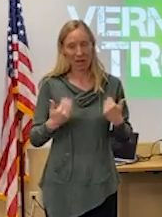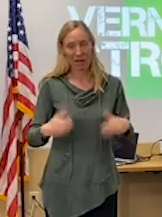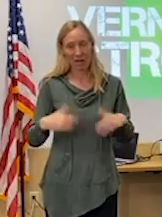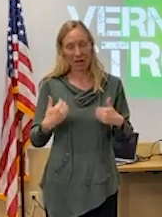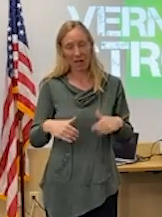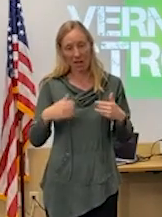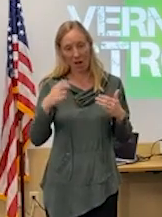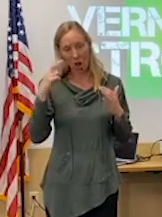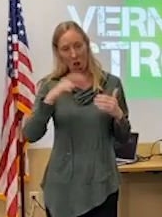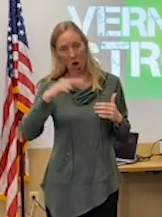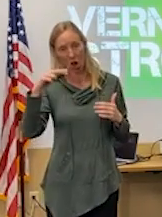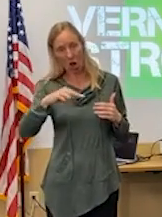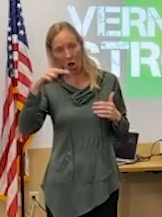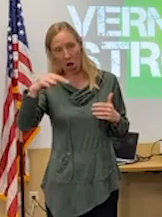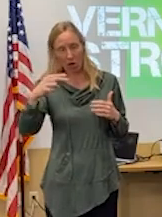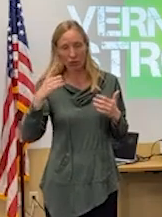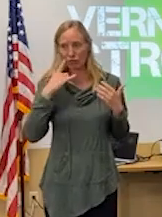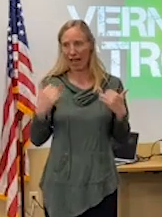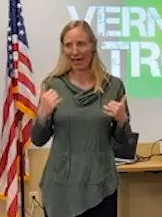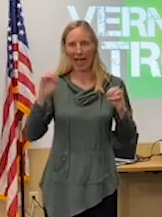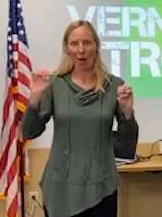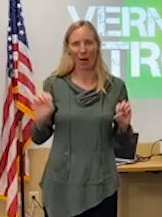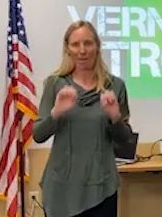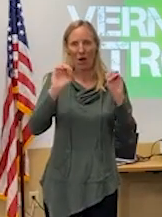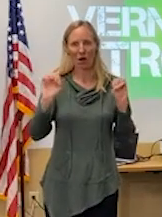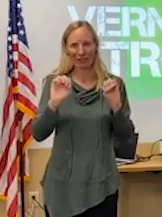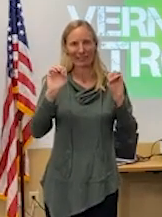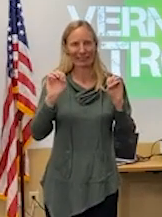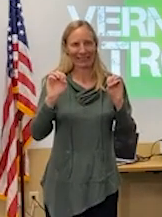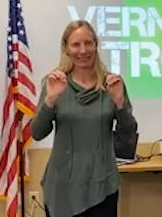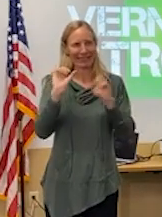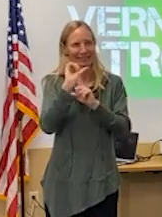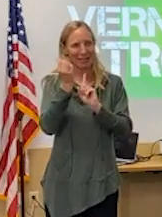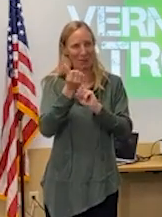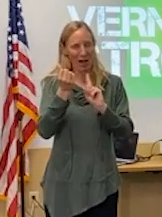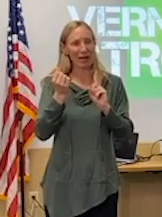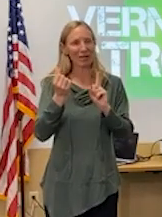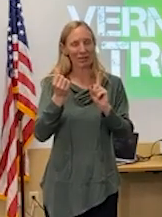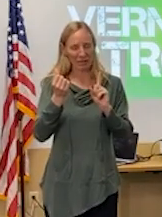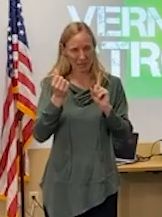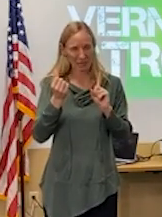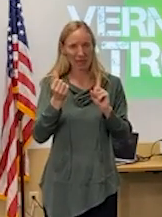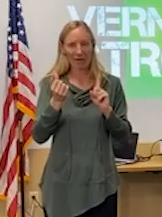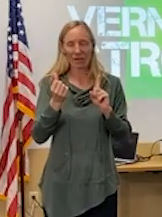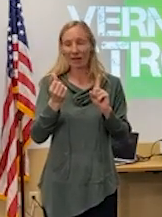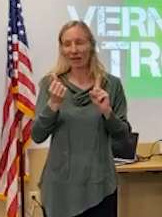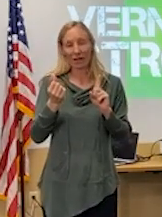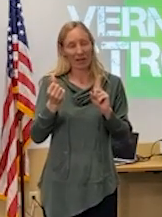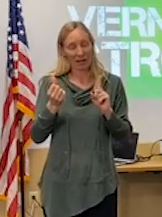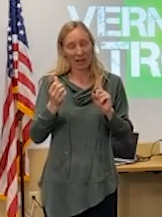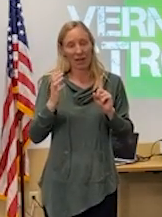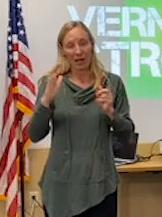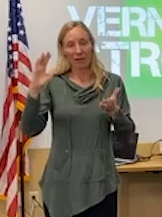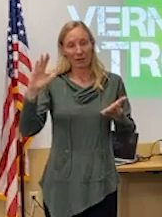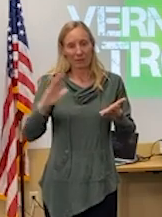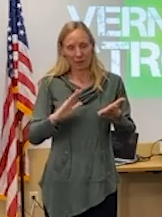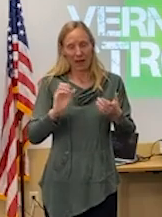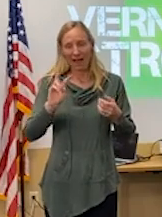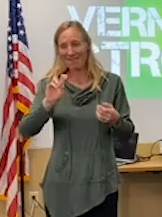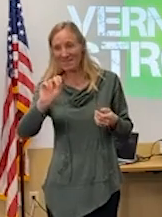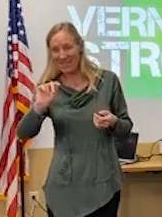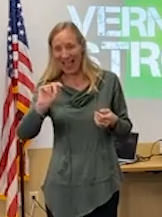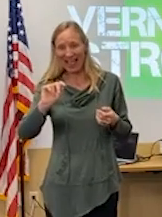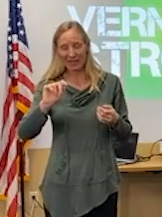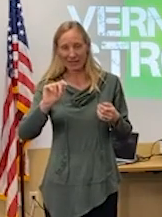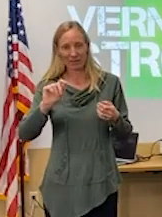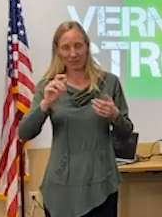beyond this, this initial emergency situation, like with veterinarians and so forth, we have to look at